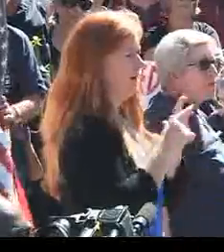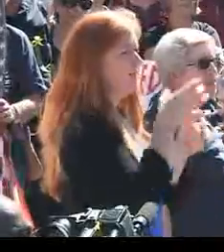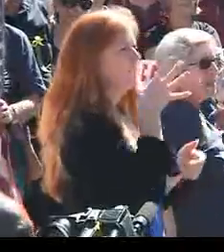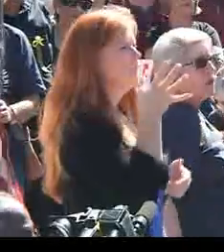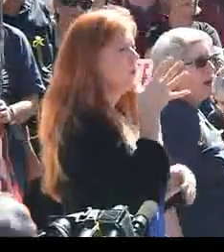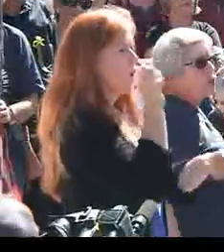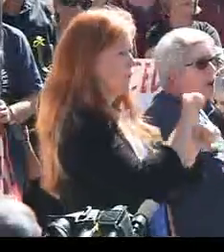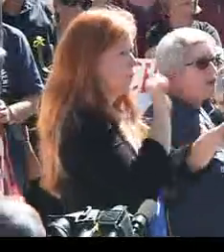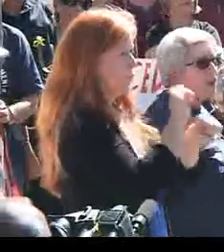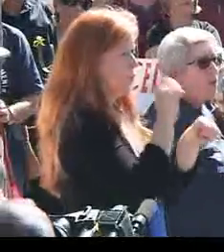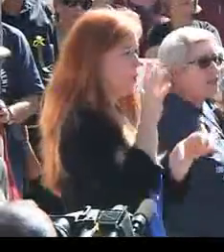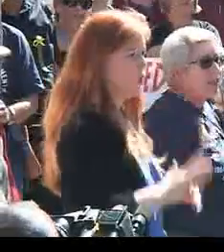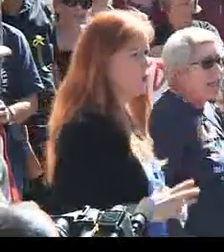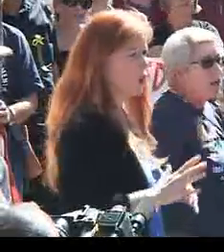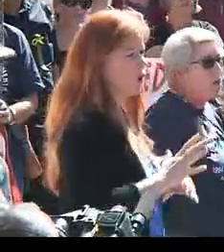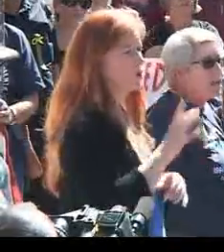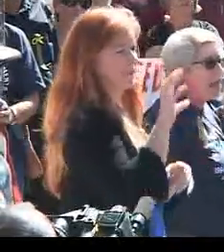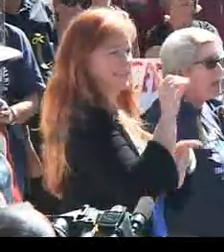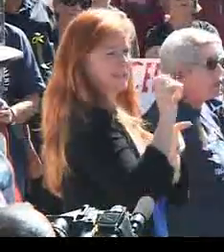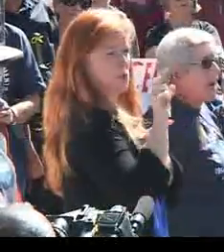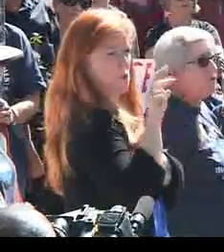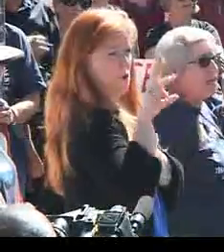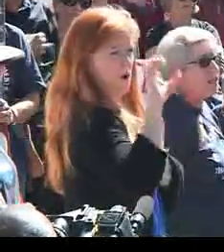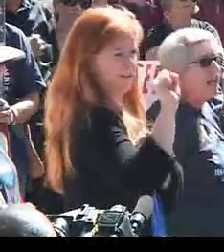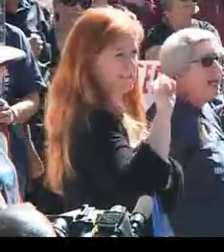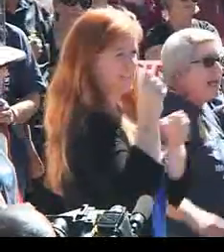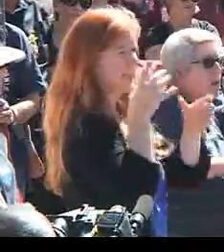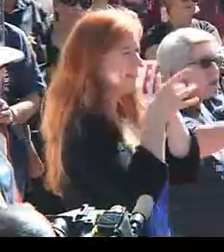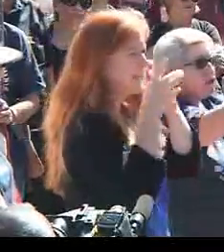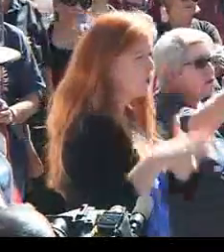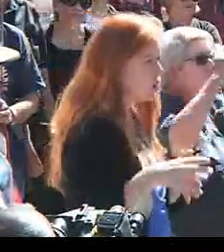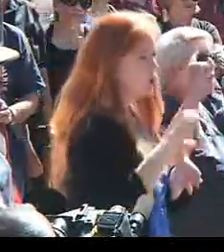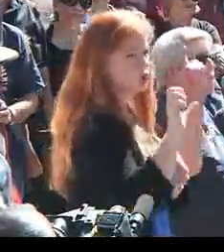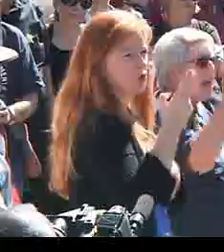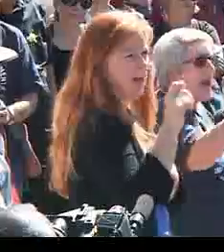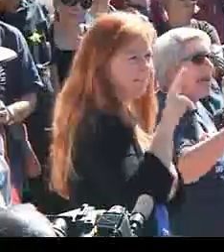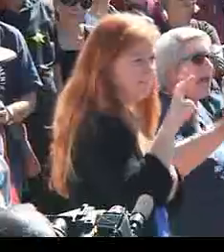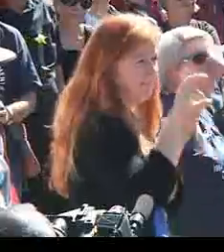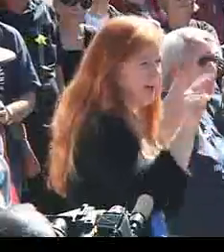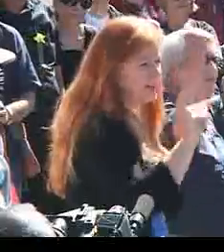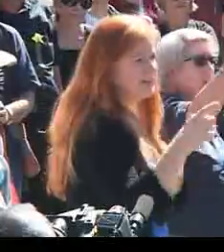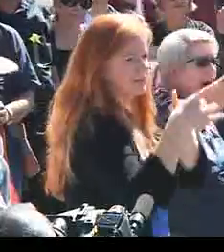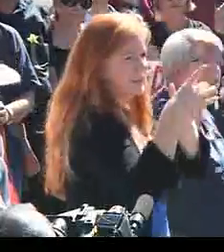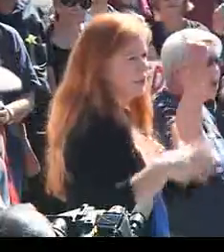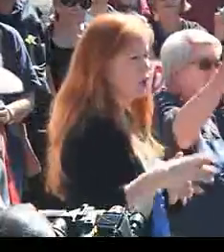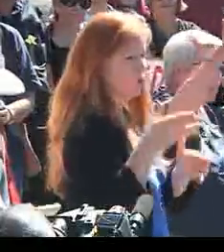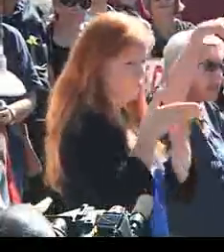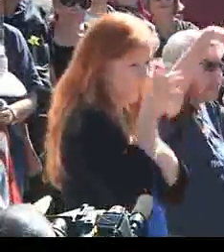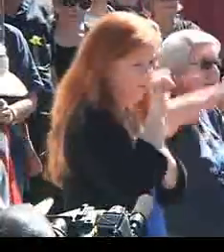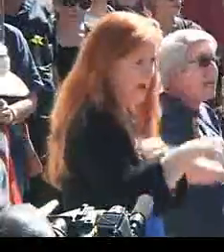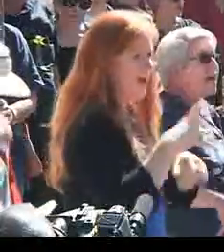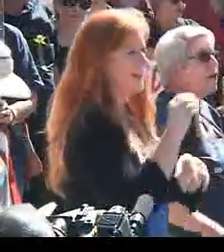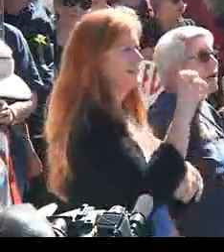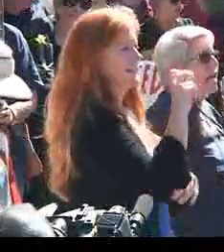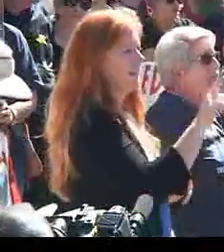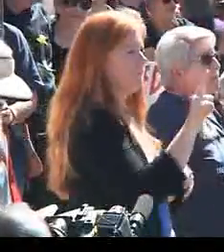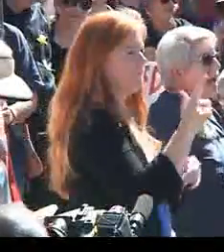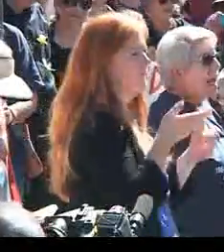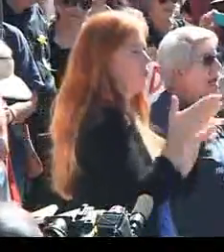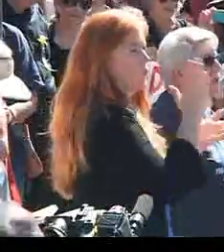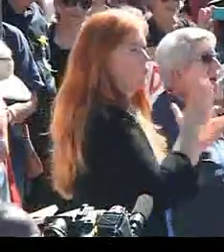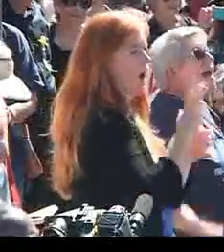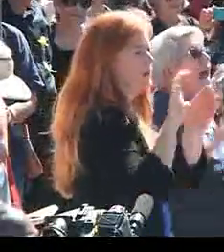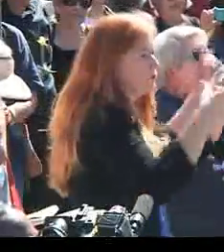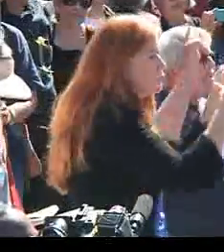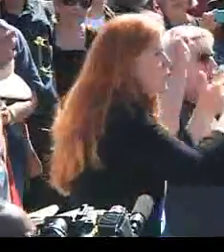workers of which Dolores Huerta was a leader with Cesar Chavez, it was through that and the civil rights coalitions here in the